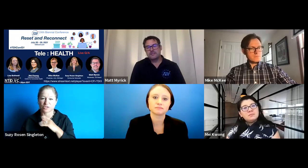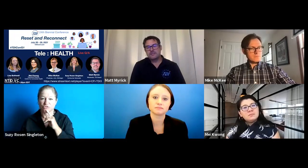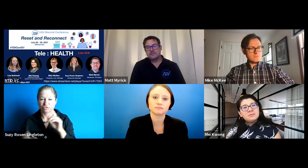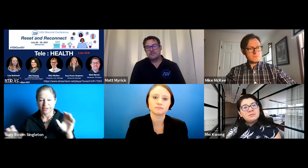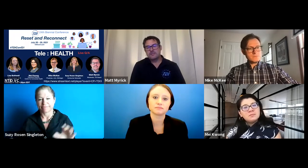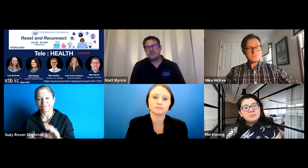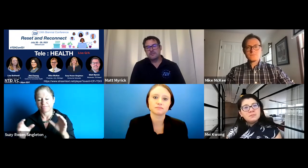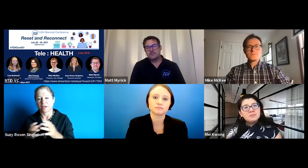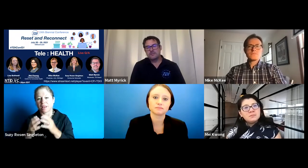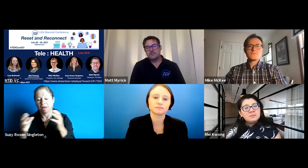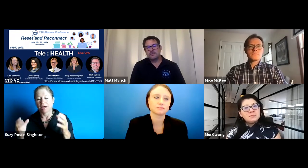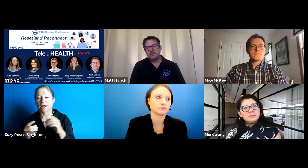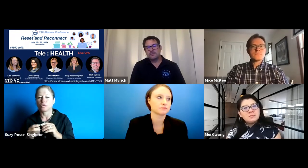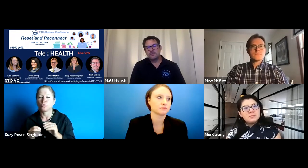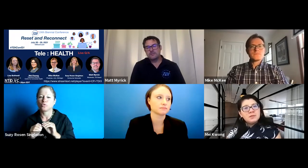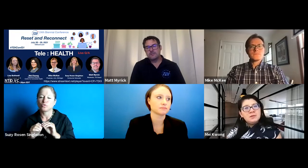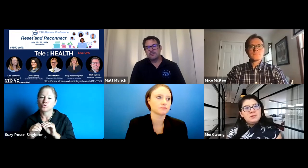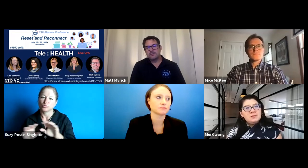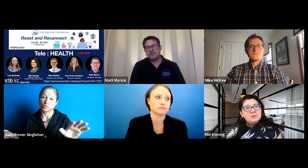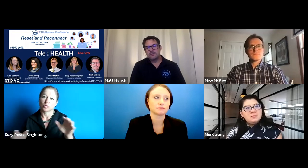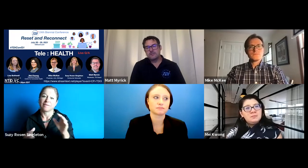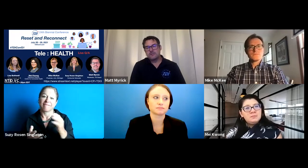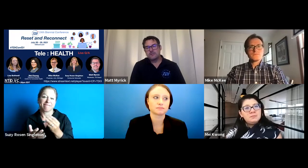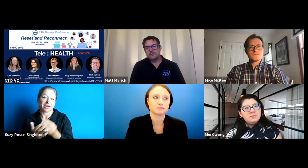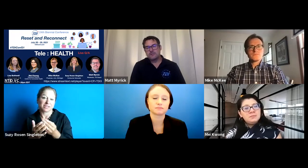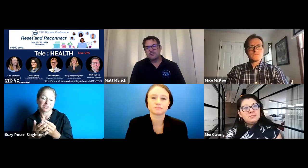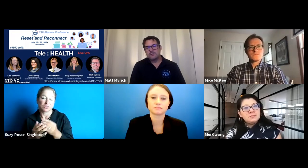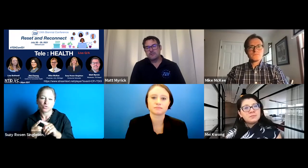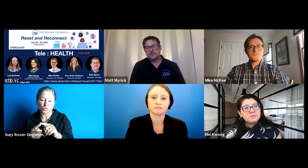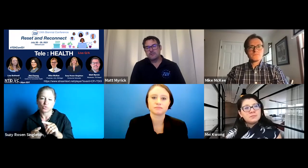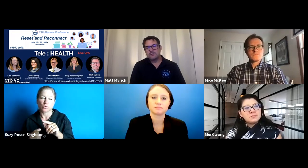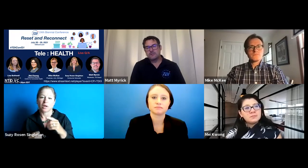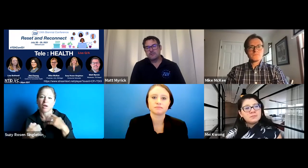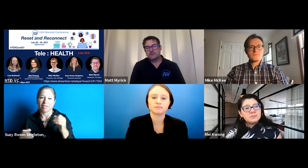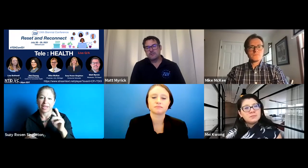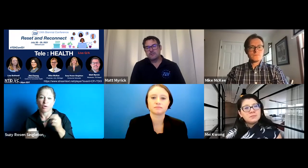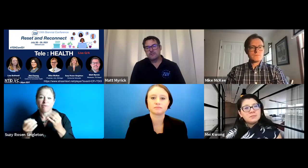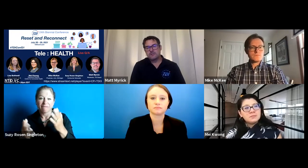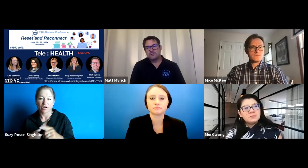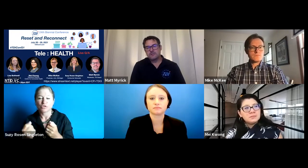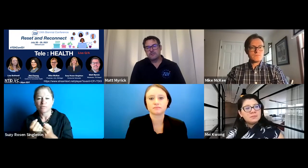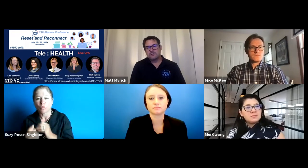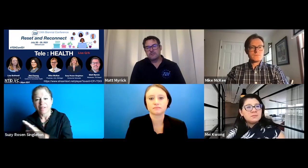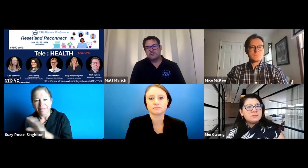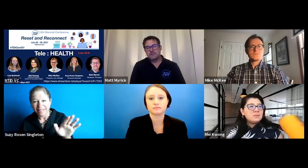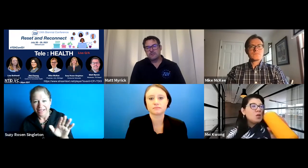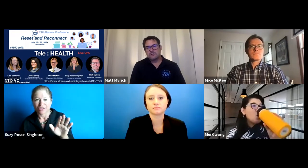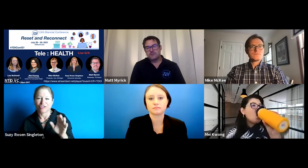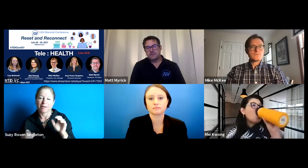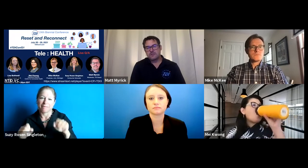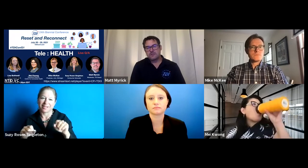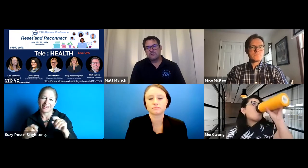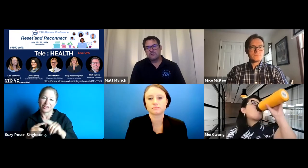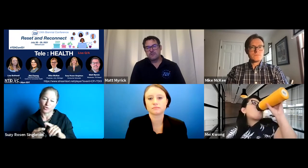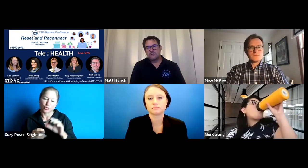But yes, the Federal Communications Commission has been taking a lot of action to distribute funds to healthcare providers